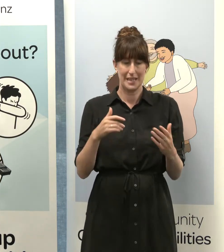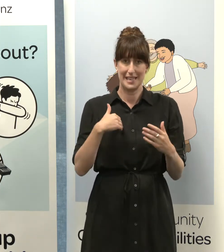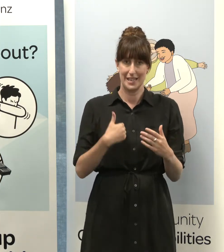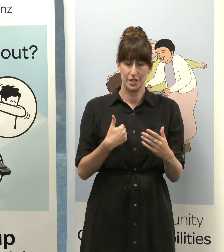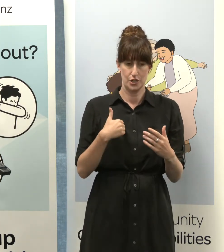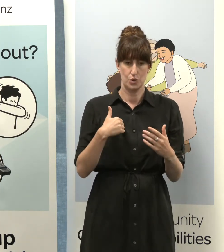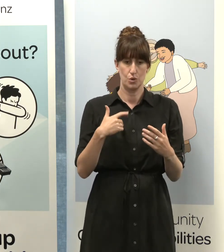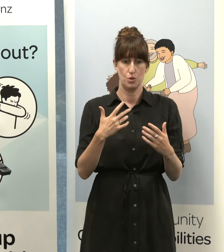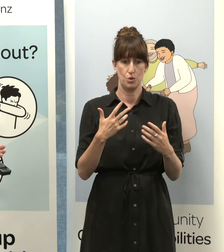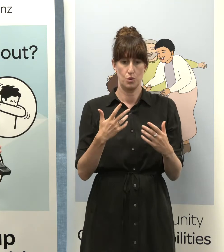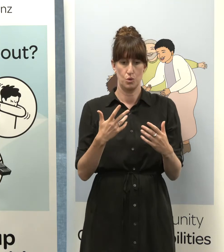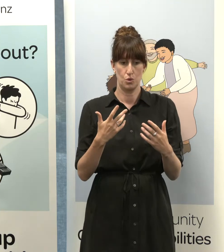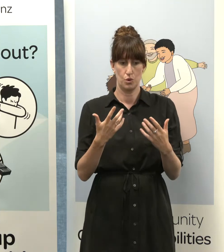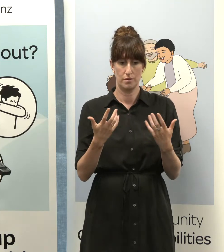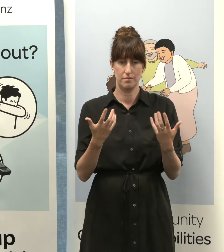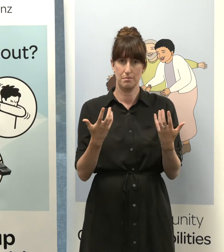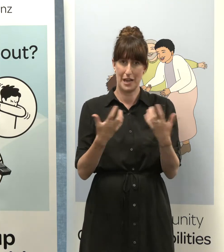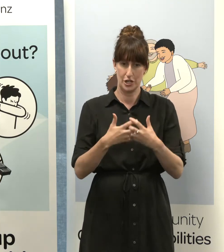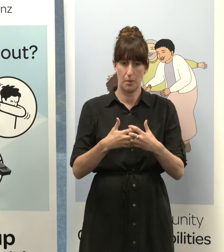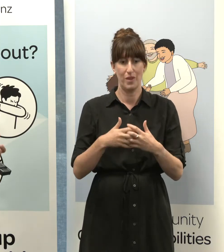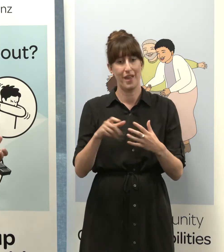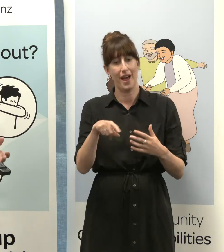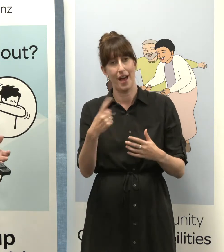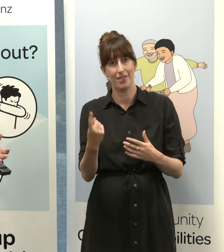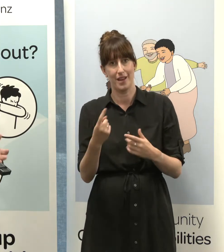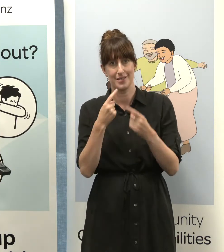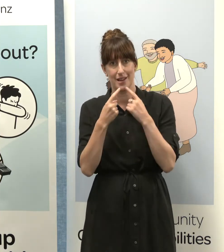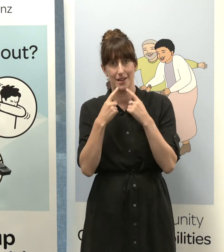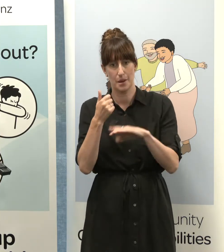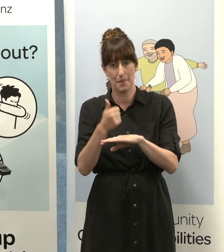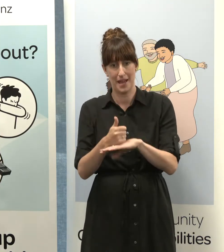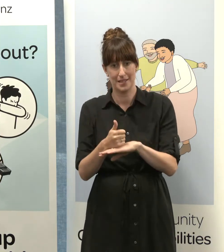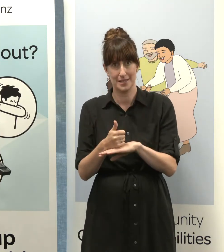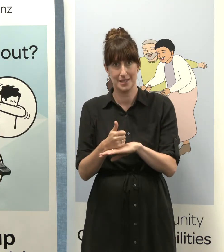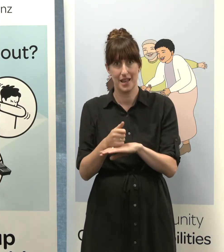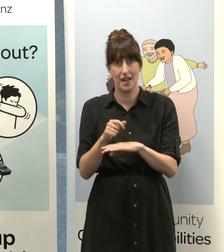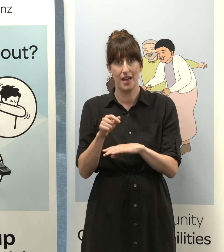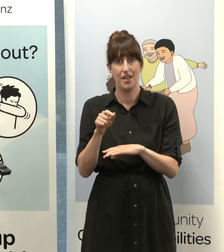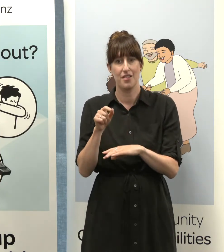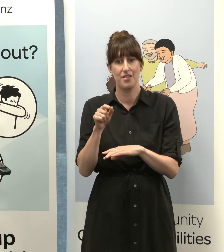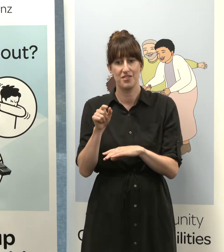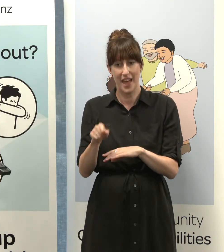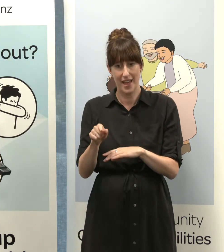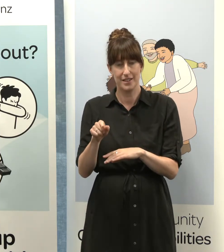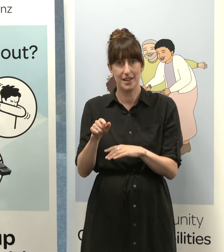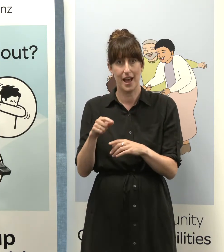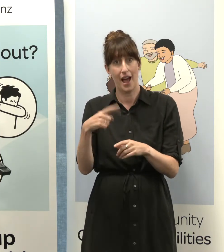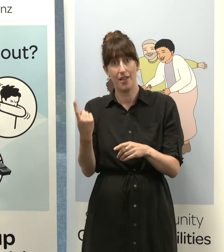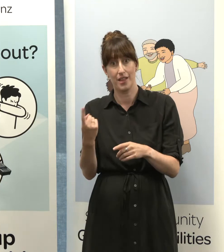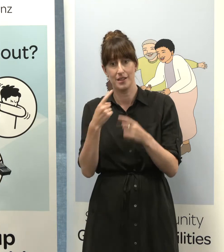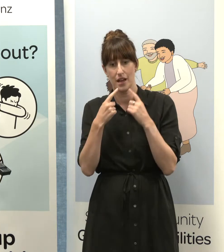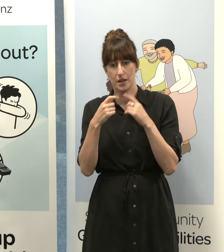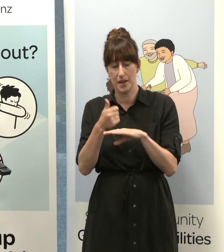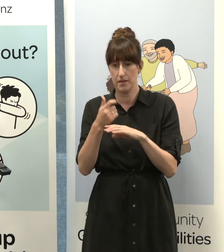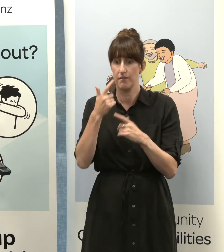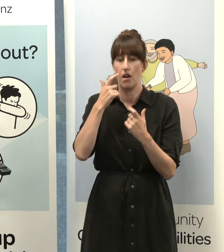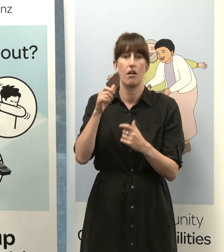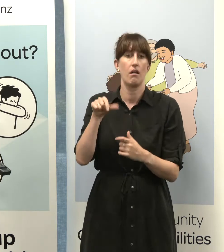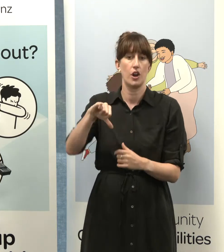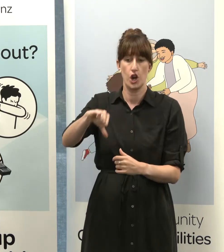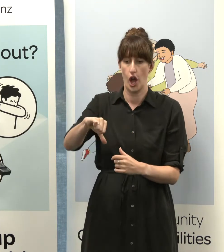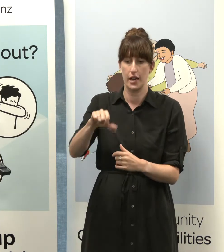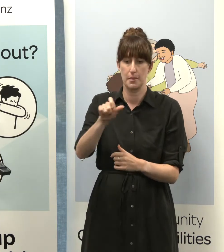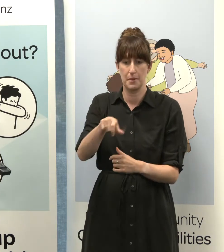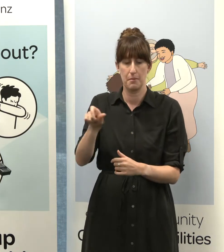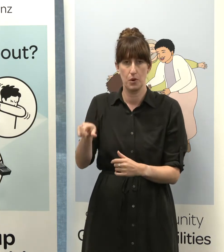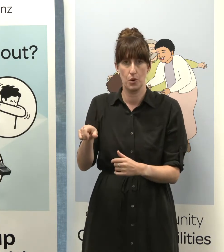reporting database, which is the one where we found these other 9 cases where people had died,